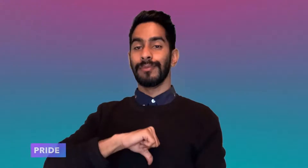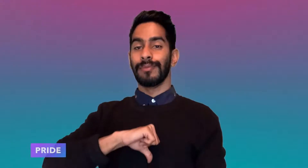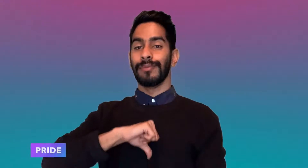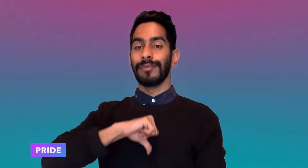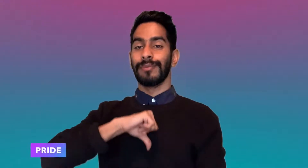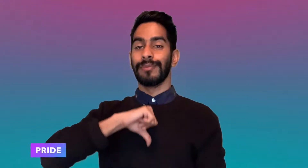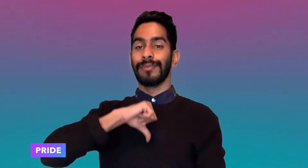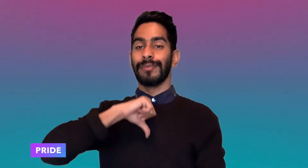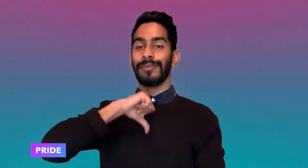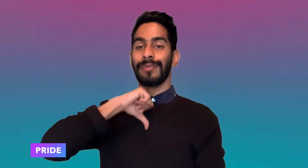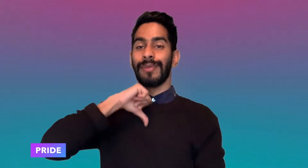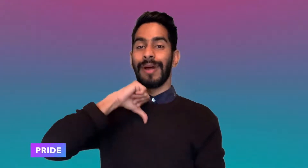Pride.